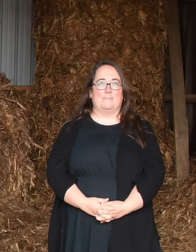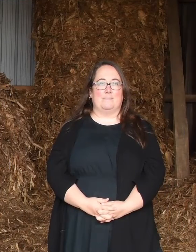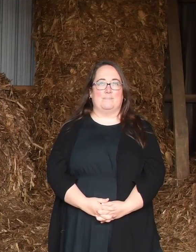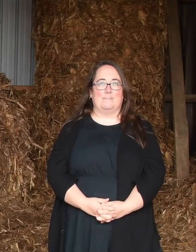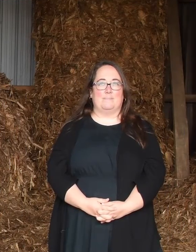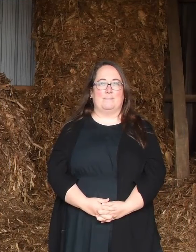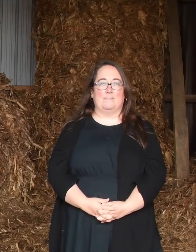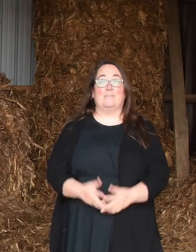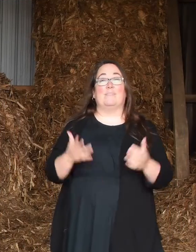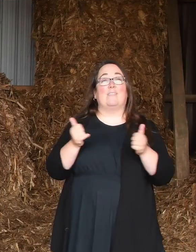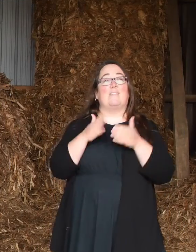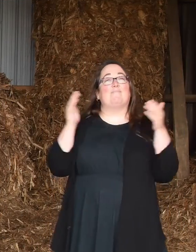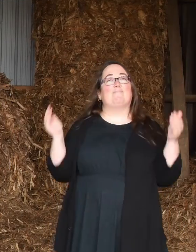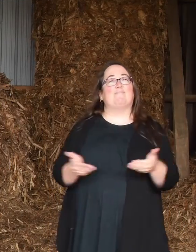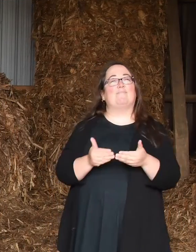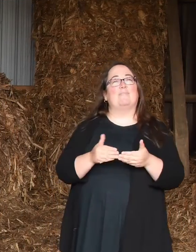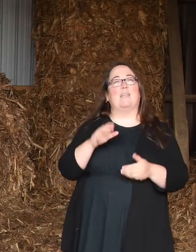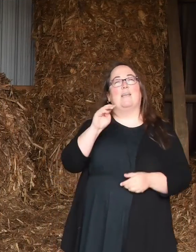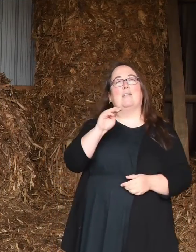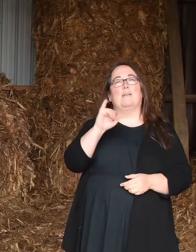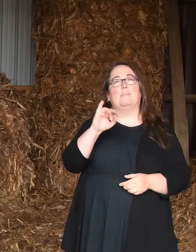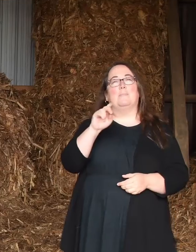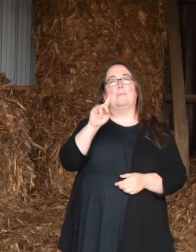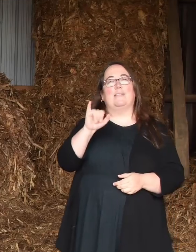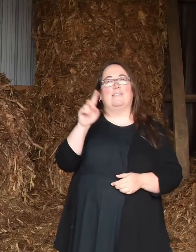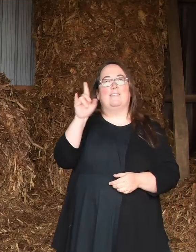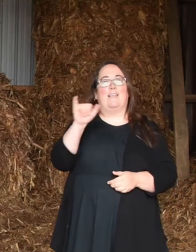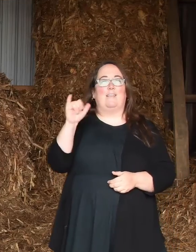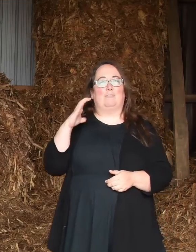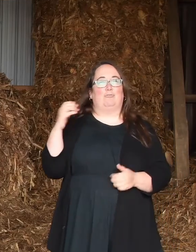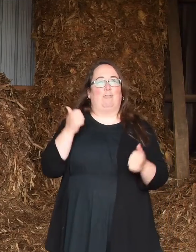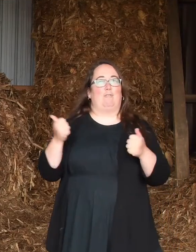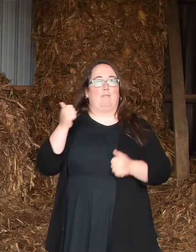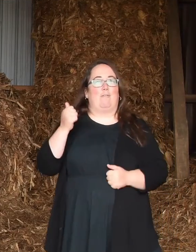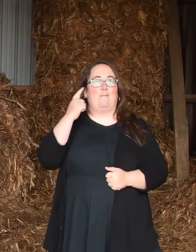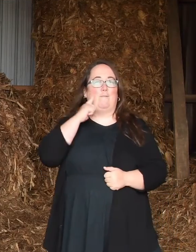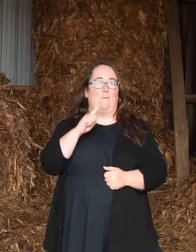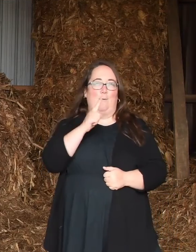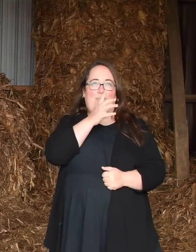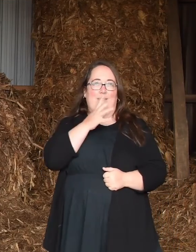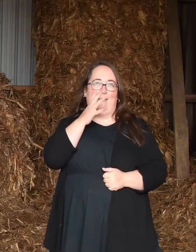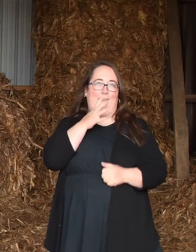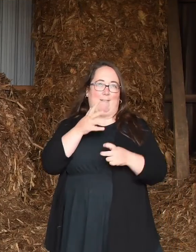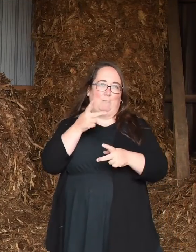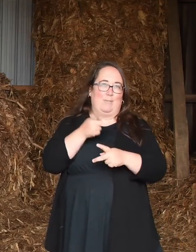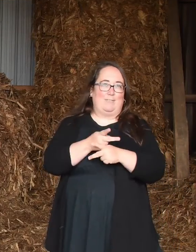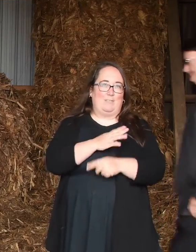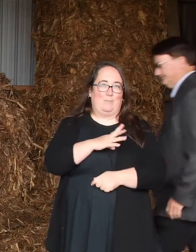I would now like to introduce Mickey Day, the chair of the Agricultural Preservation Board.